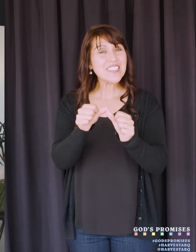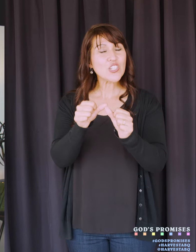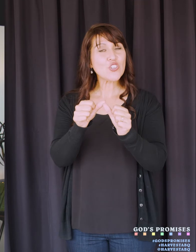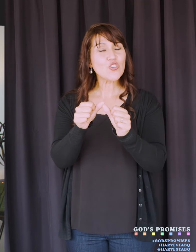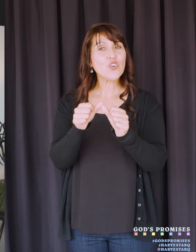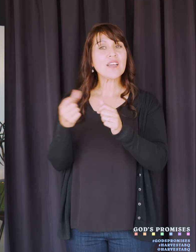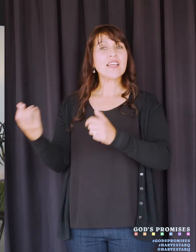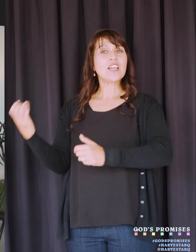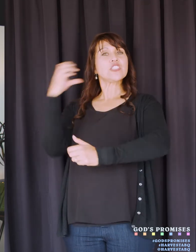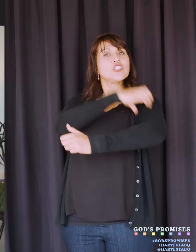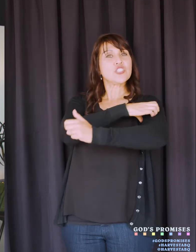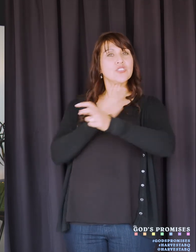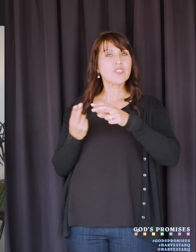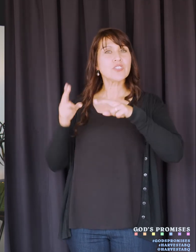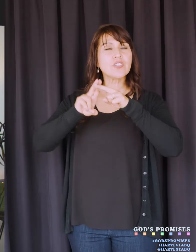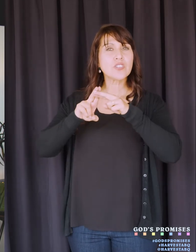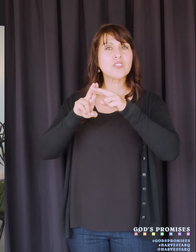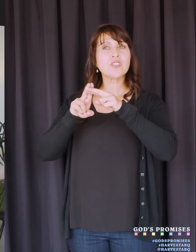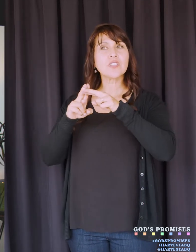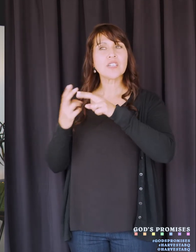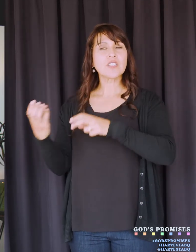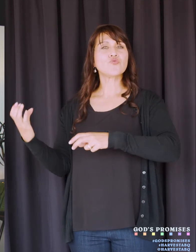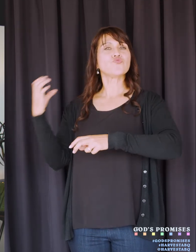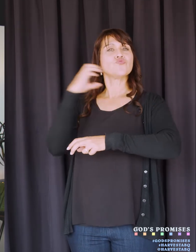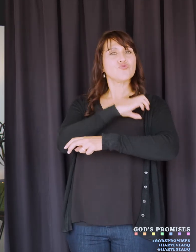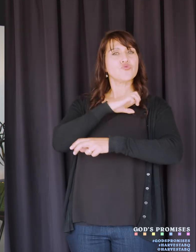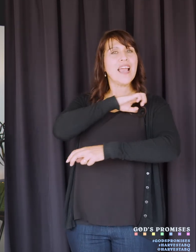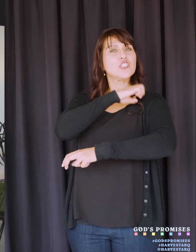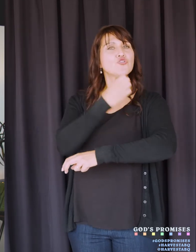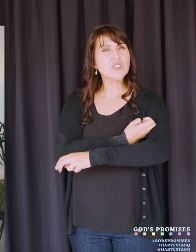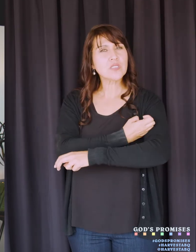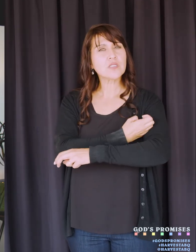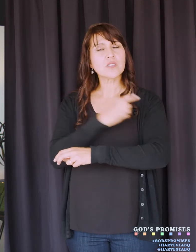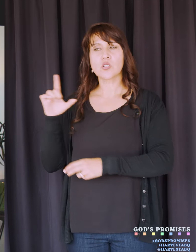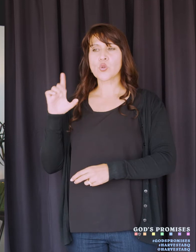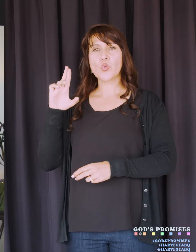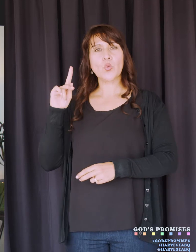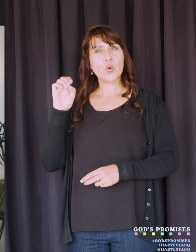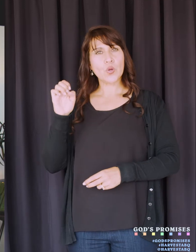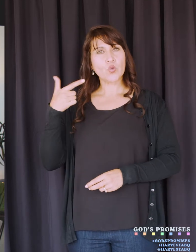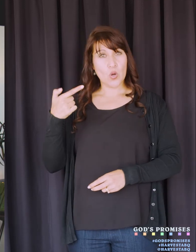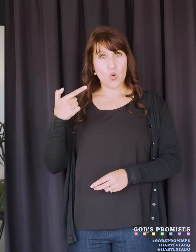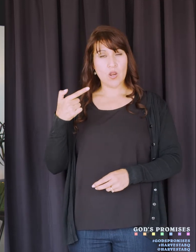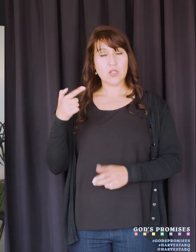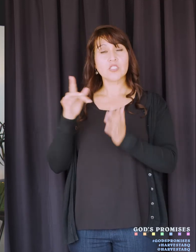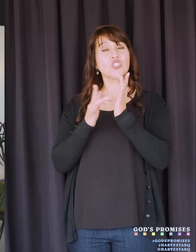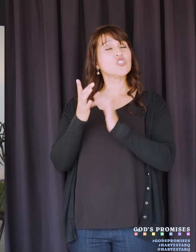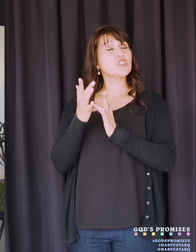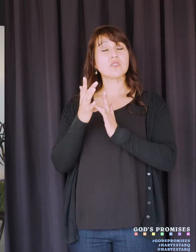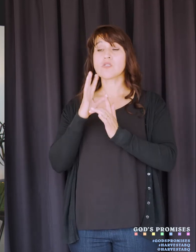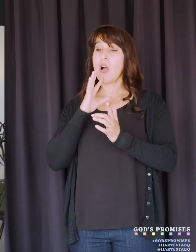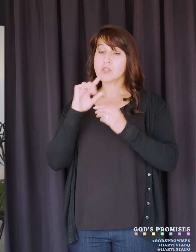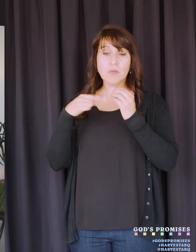strength. He renews our energy. In Luke chapter 21, Jesus talks about all the